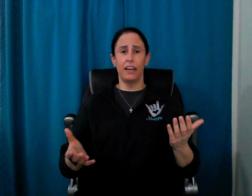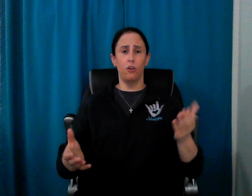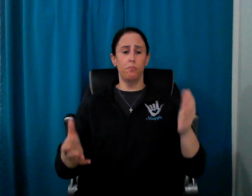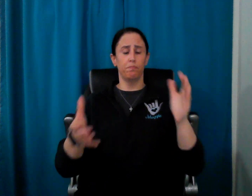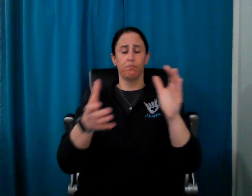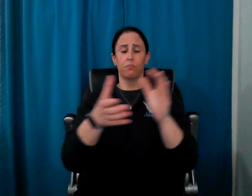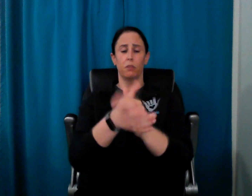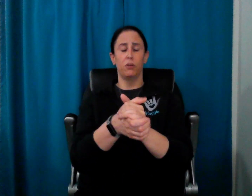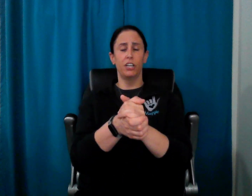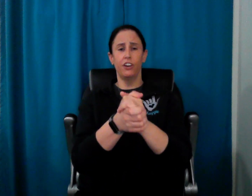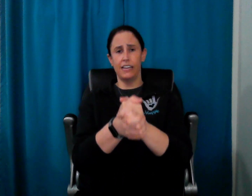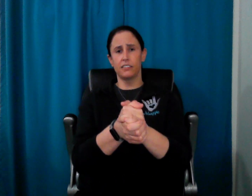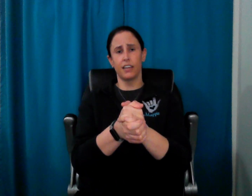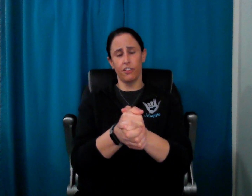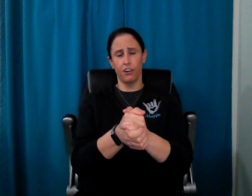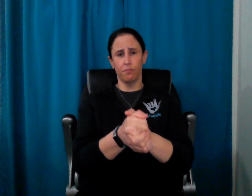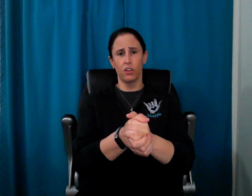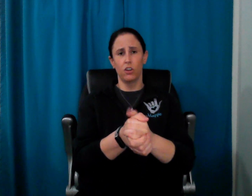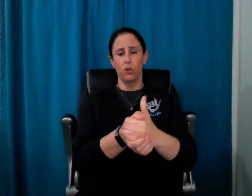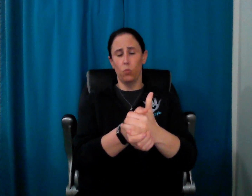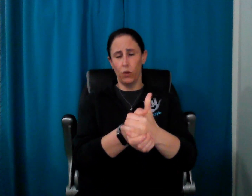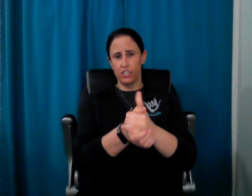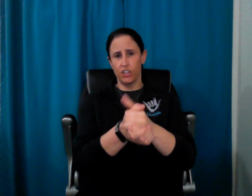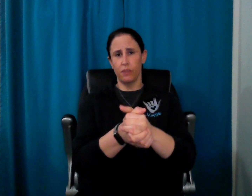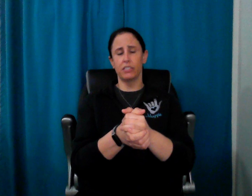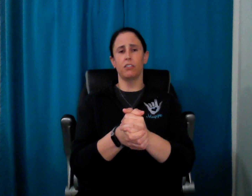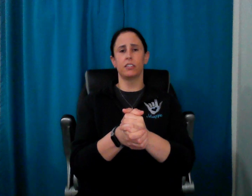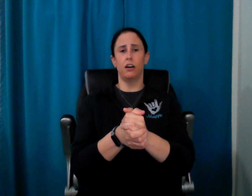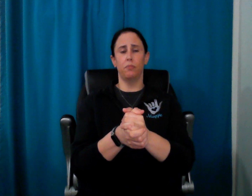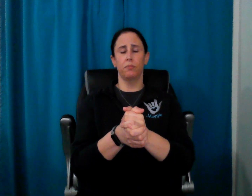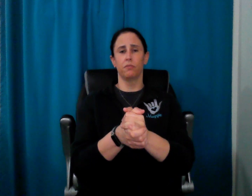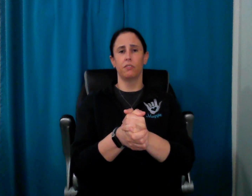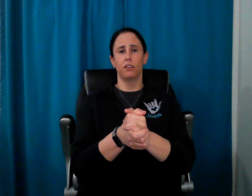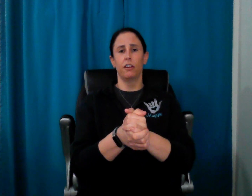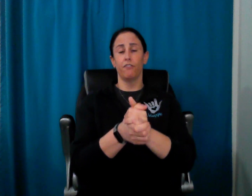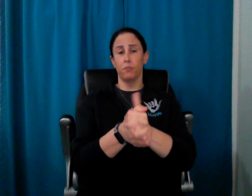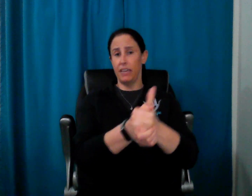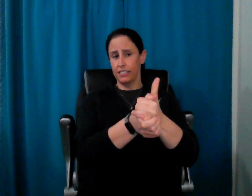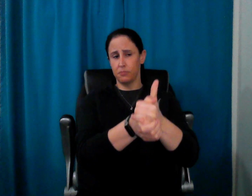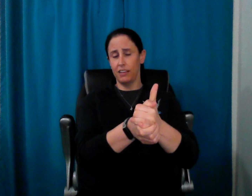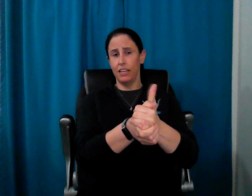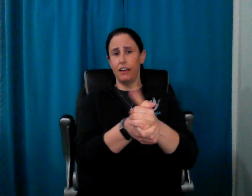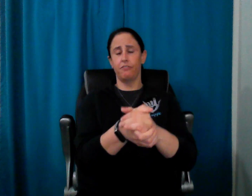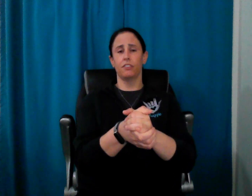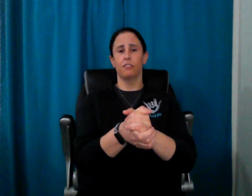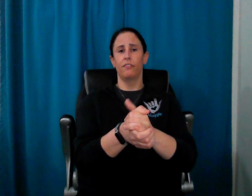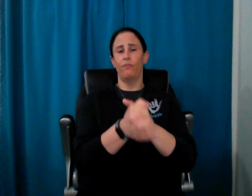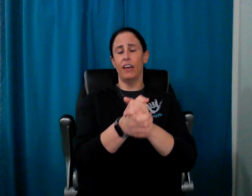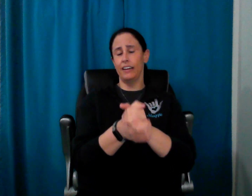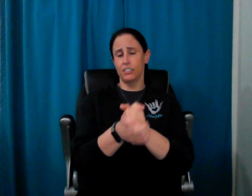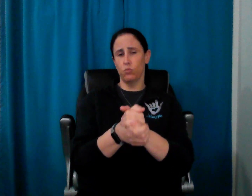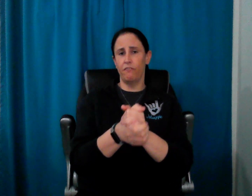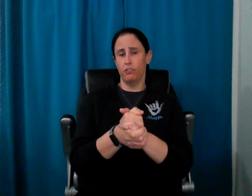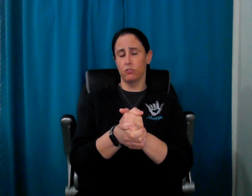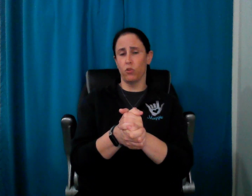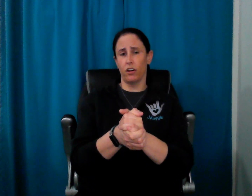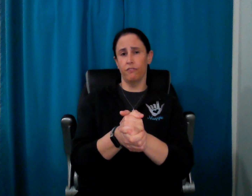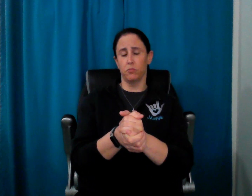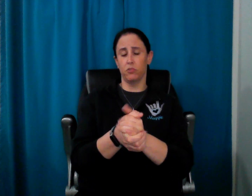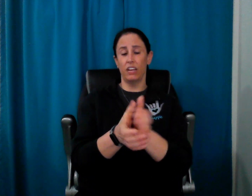help, put your hands together. Which thumb is on top? For me, it's my left. That is what feels more comfortable. If